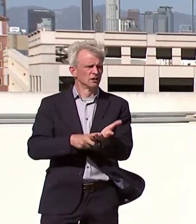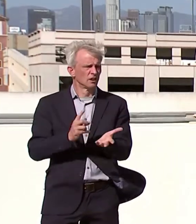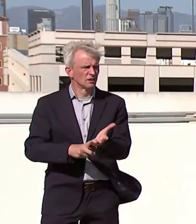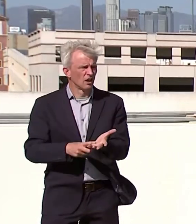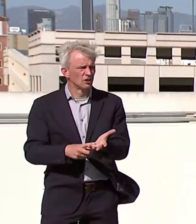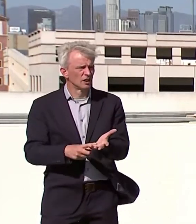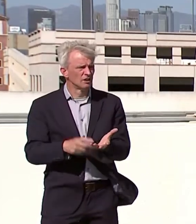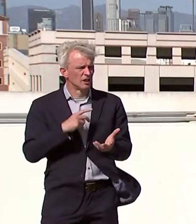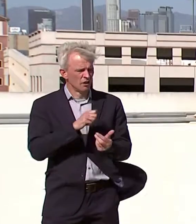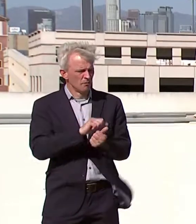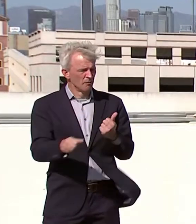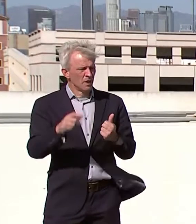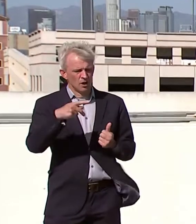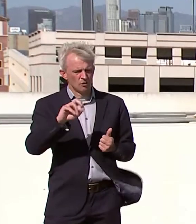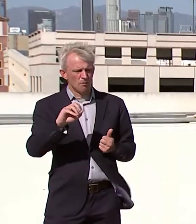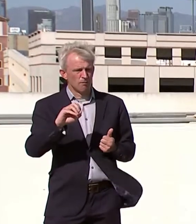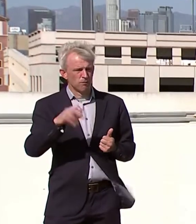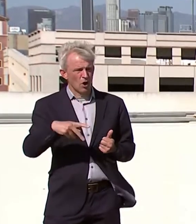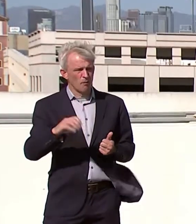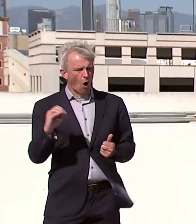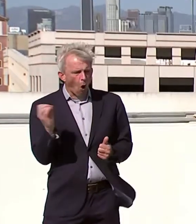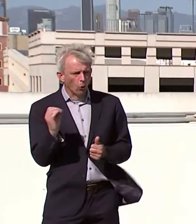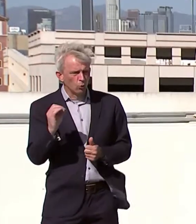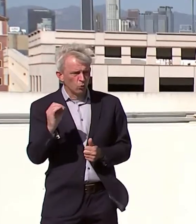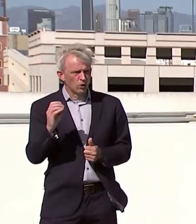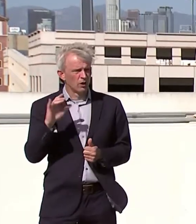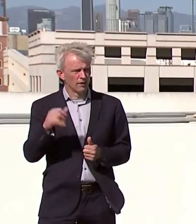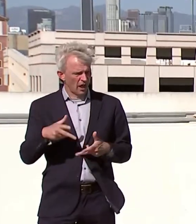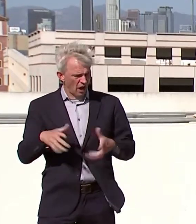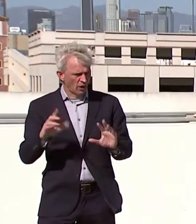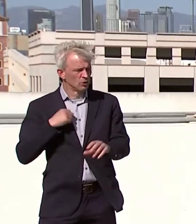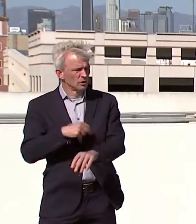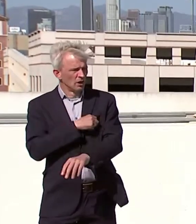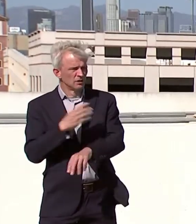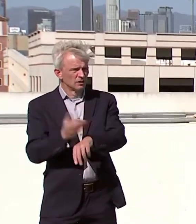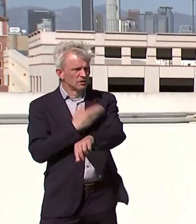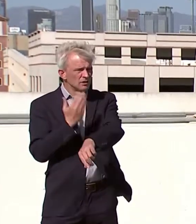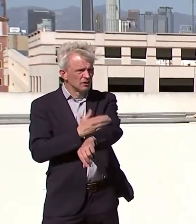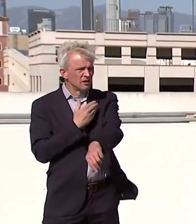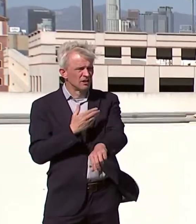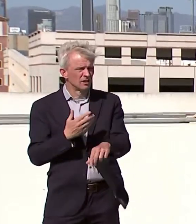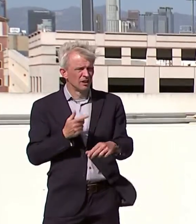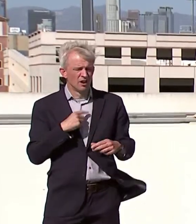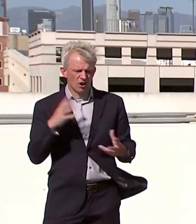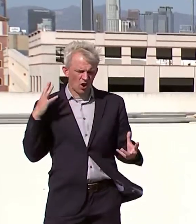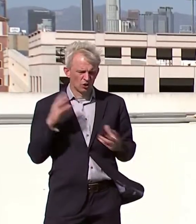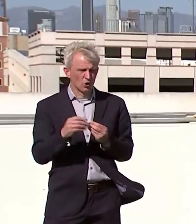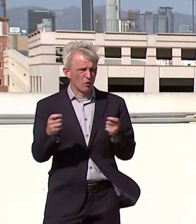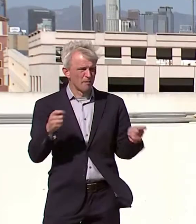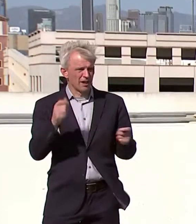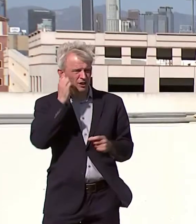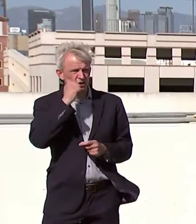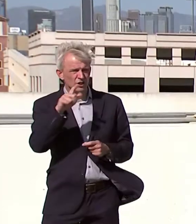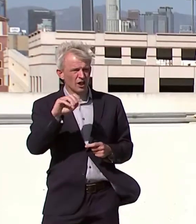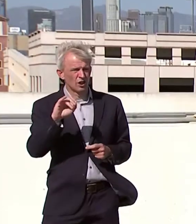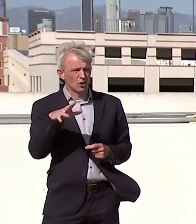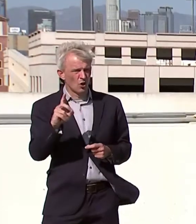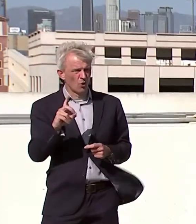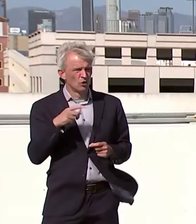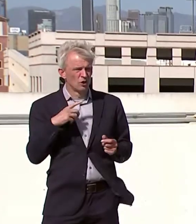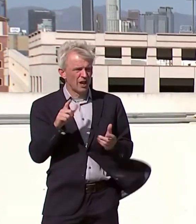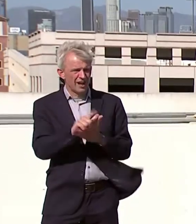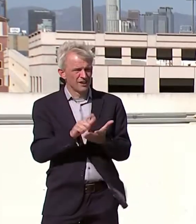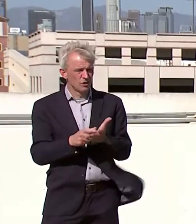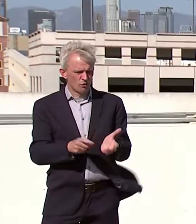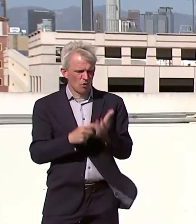Proposition O that allowed us to redo Echo Park Lake, and now we've seen our TMDLs, our total managed daily loads, which are legal requirements for our